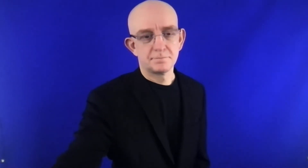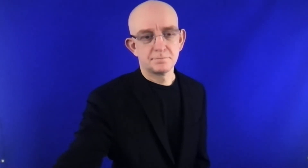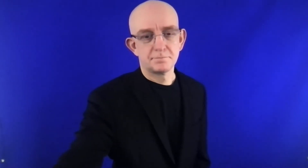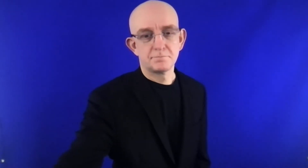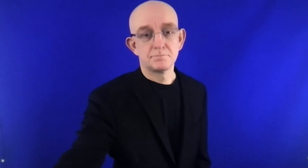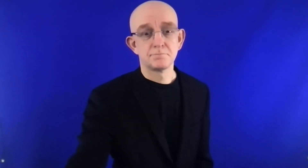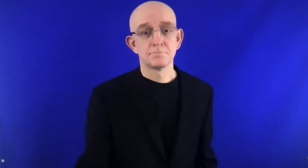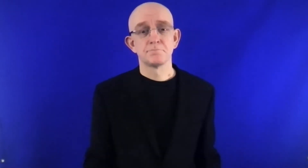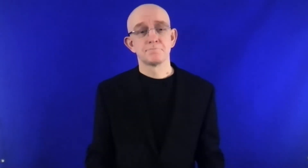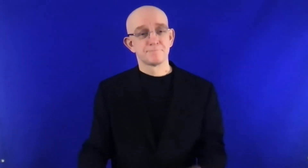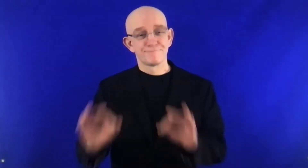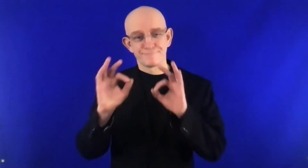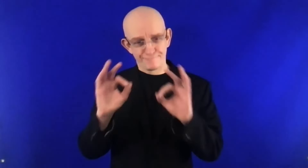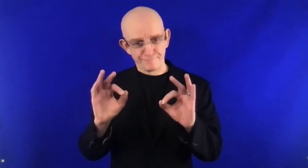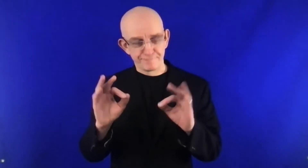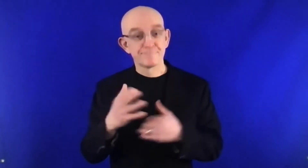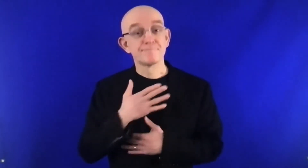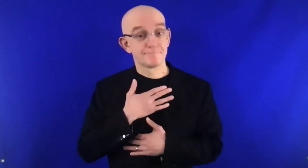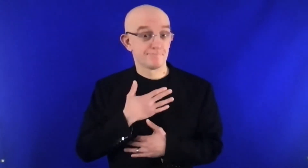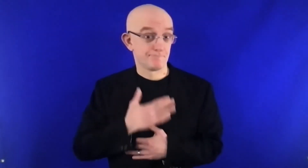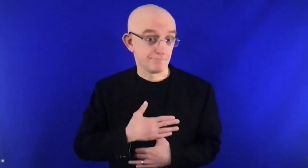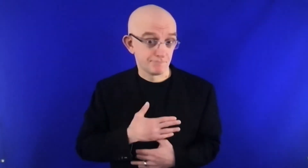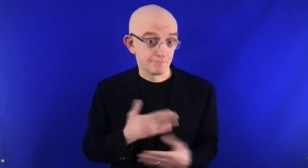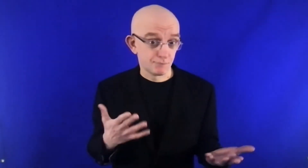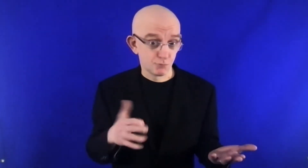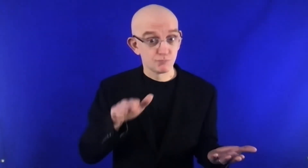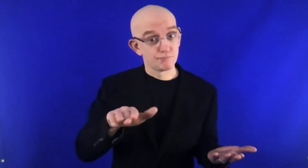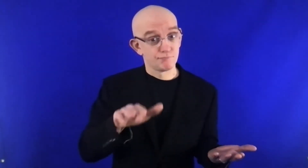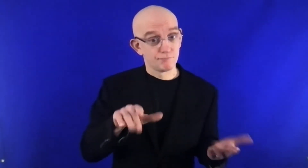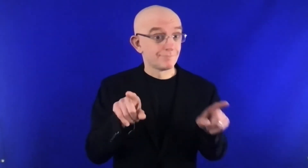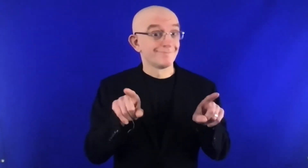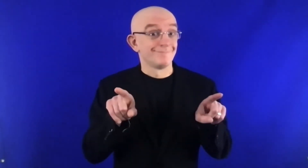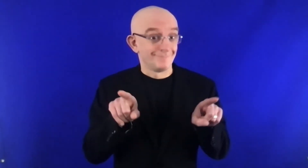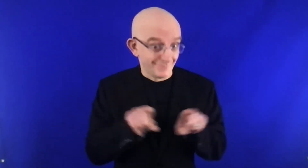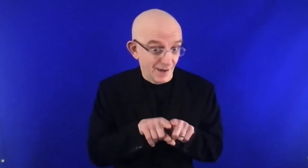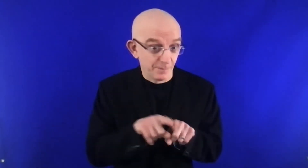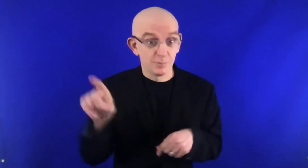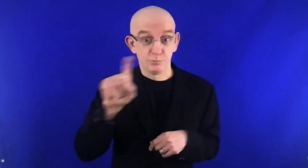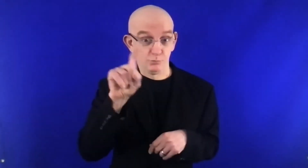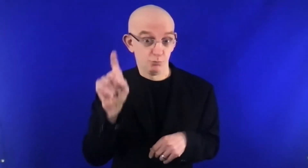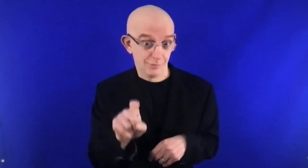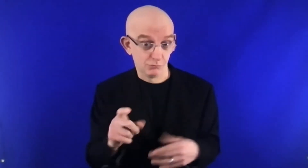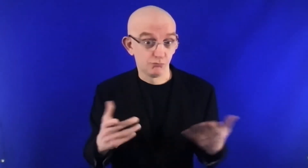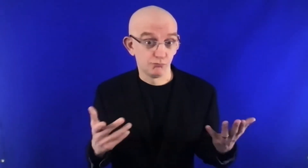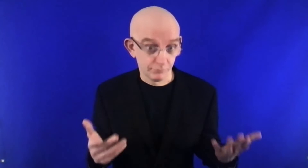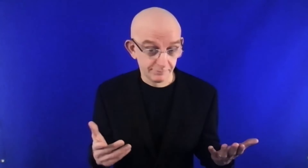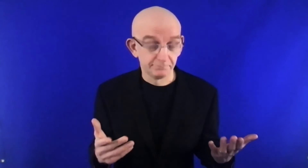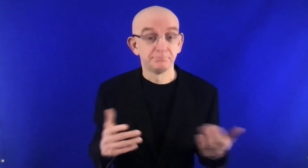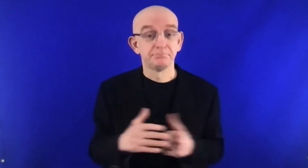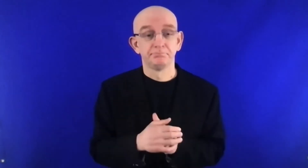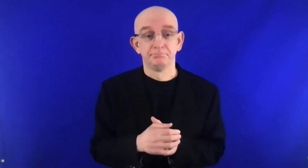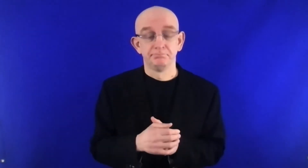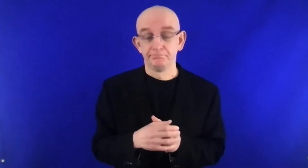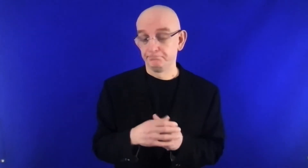Me surge esta duda. I have this question. ¿Qué impacta la falta